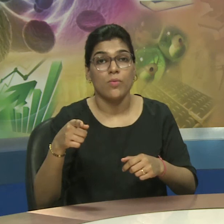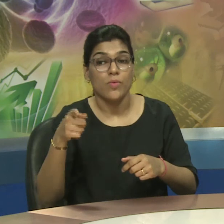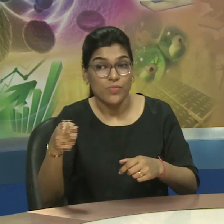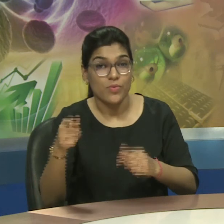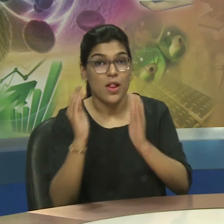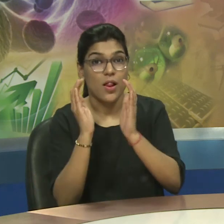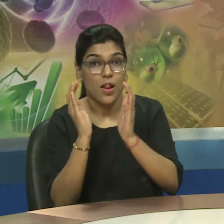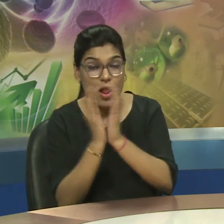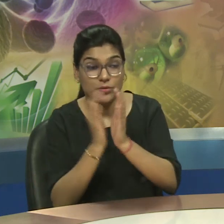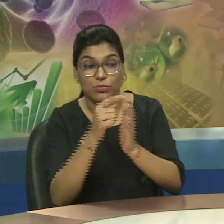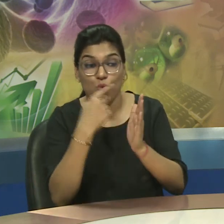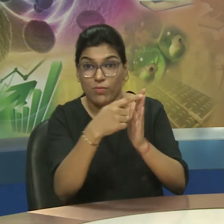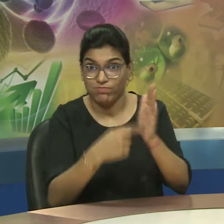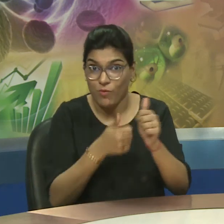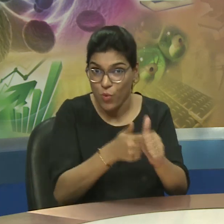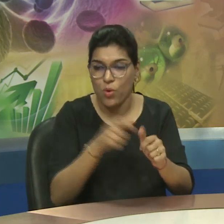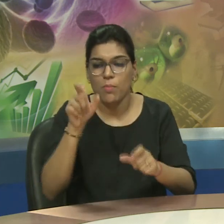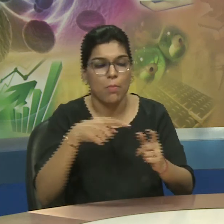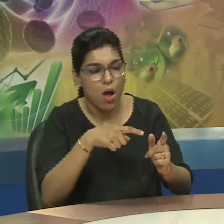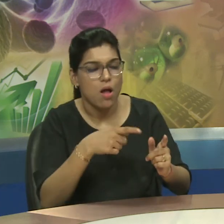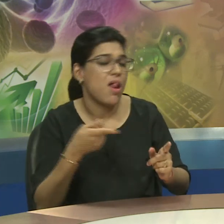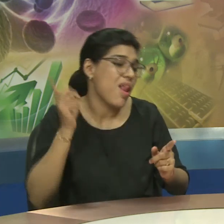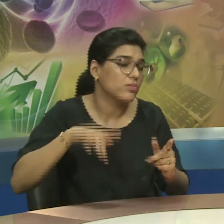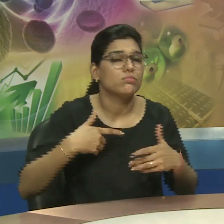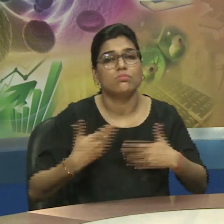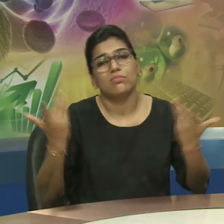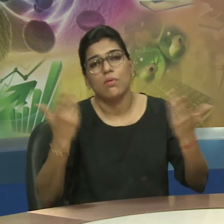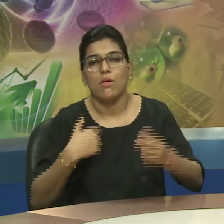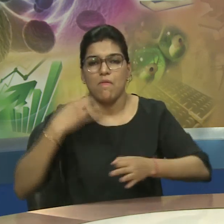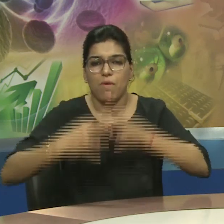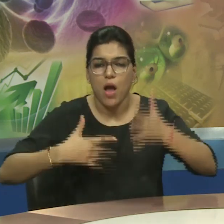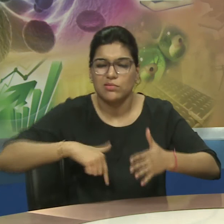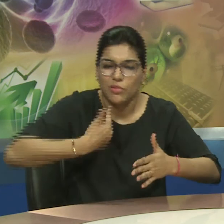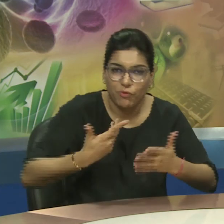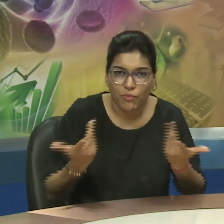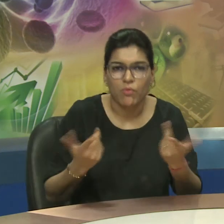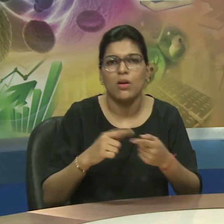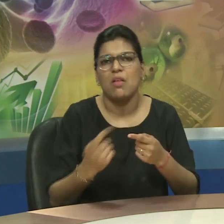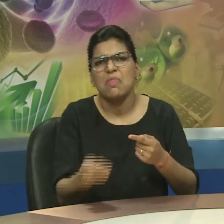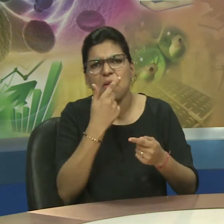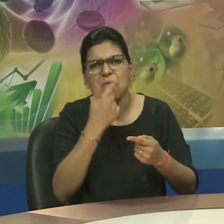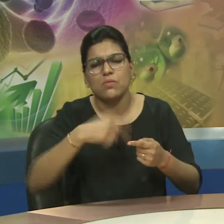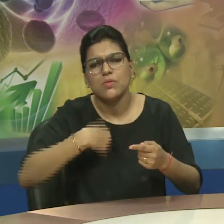loss damage to the subject matter of the insurance. The principal insurance that